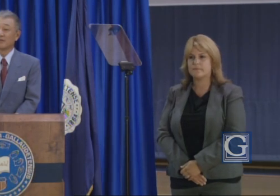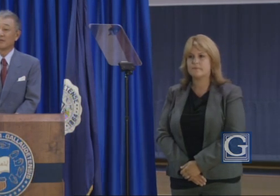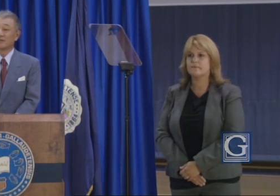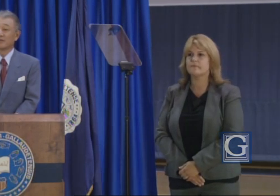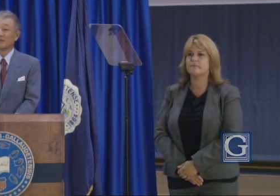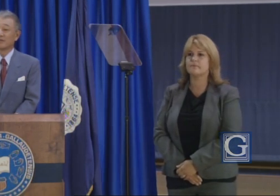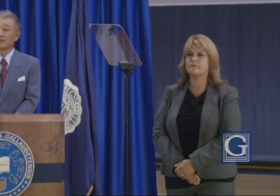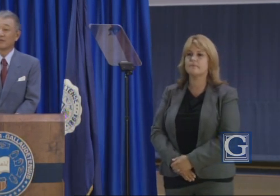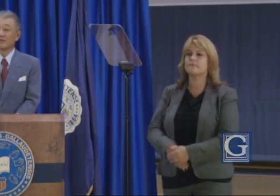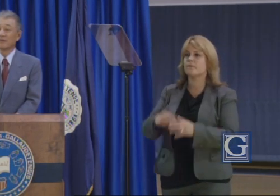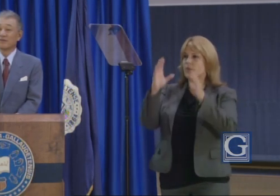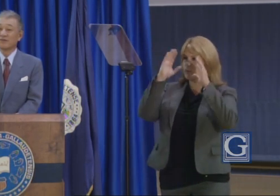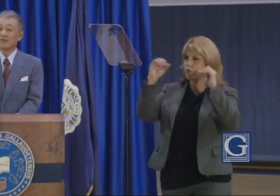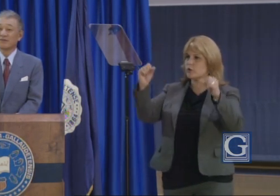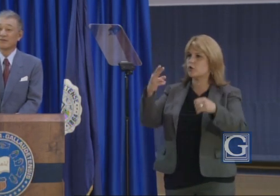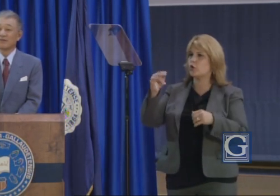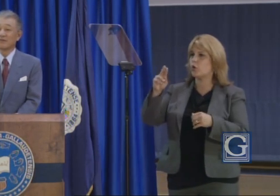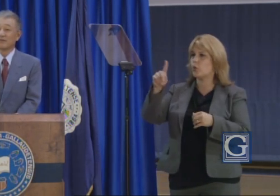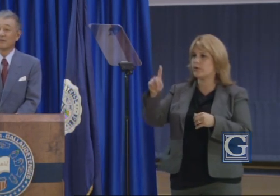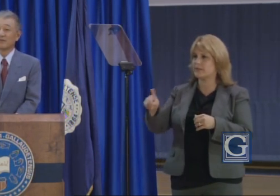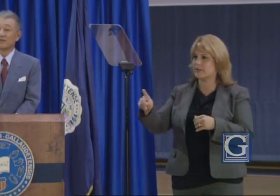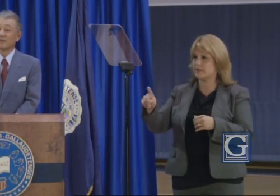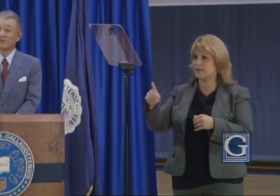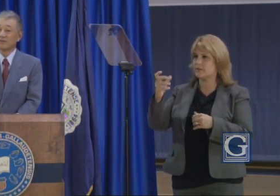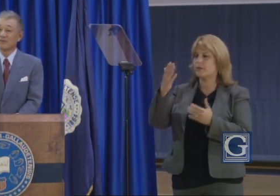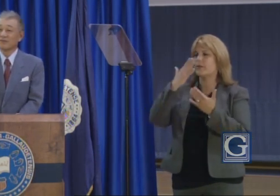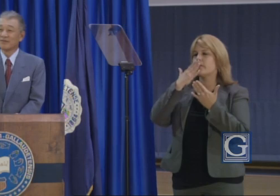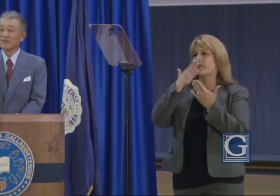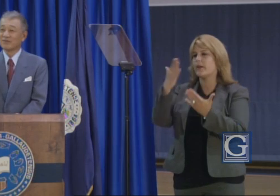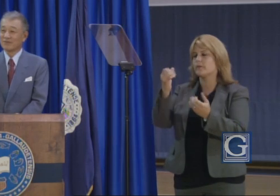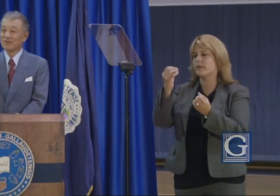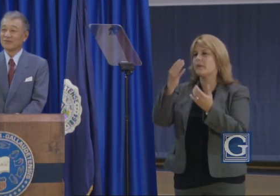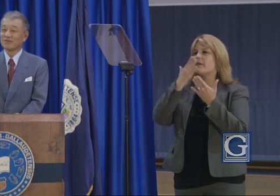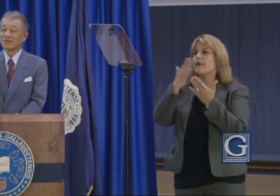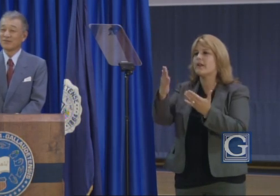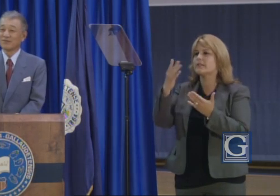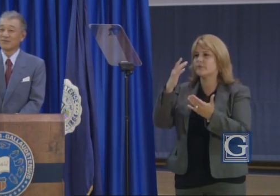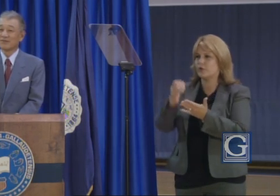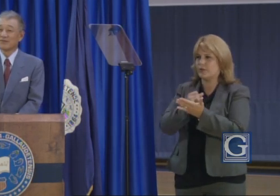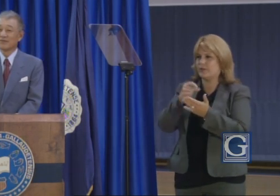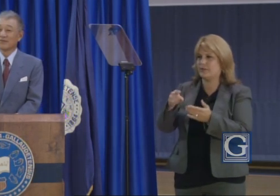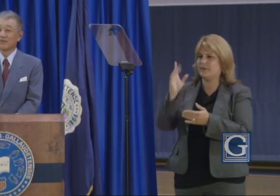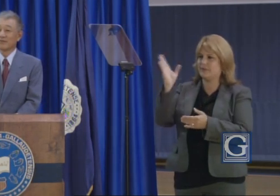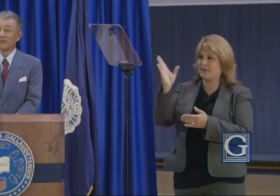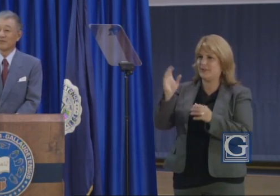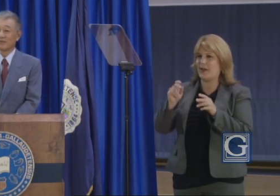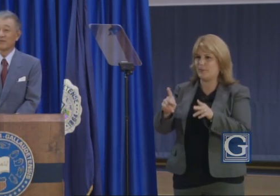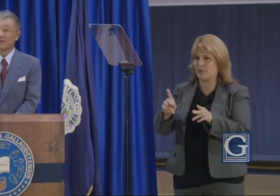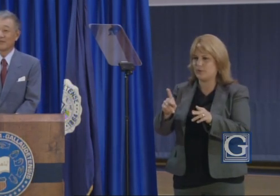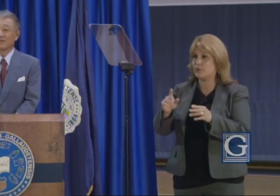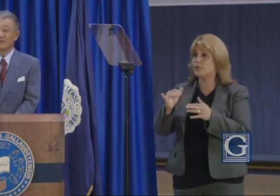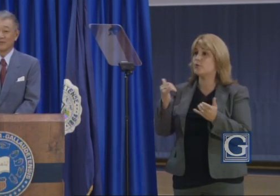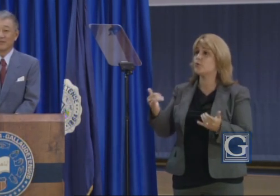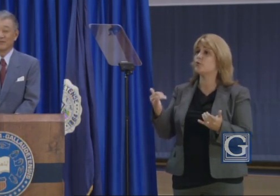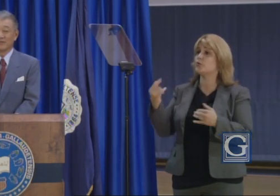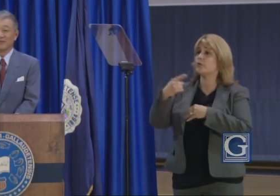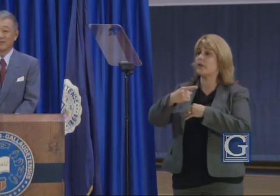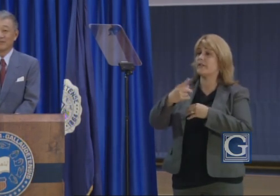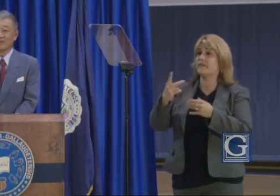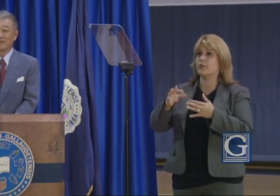come. President Hurwitz, I'd like to thank you very much for this opportunity. Today is a very special day that I will remember for